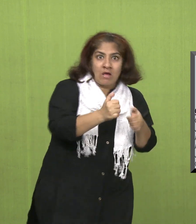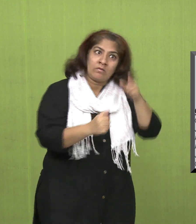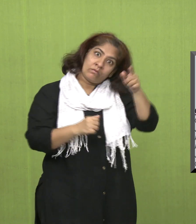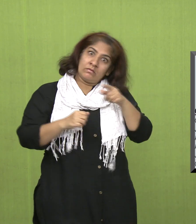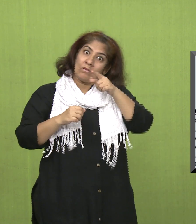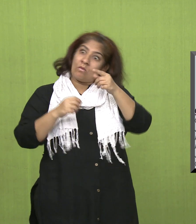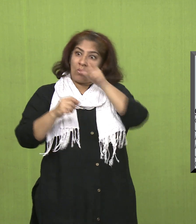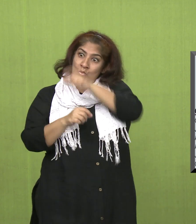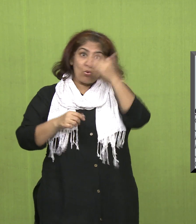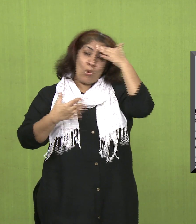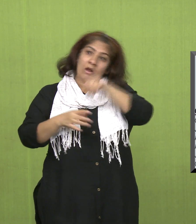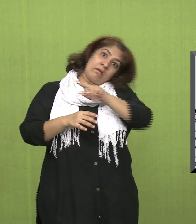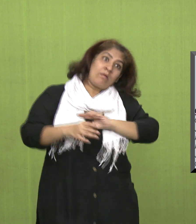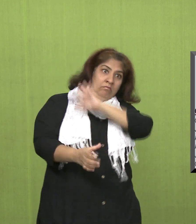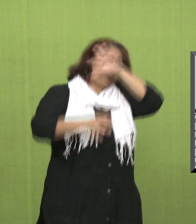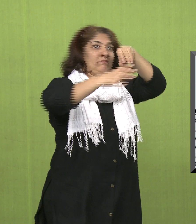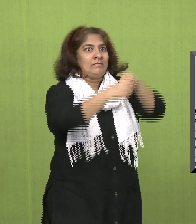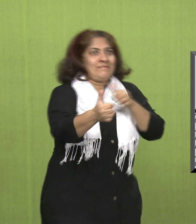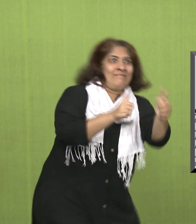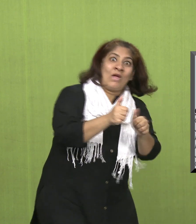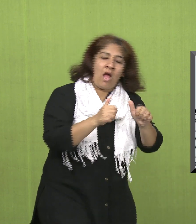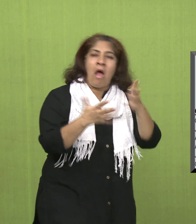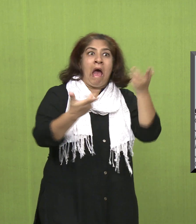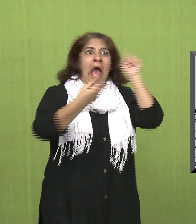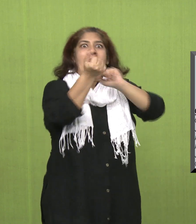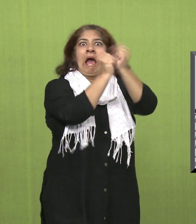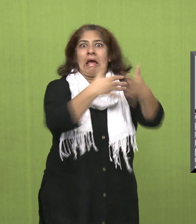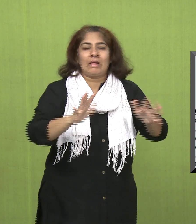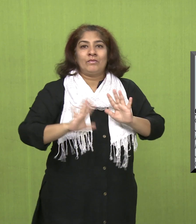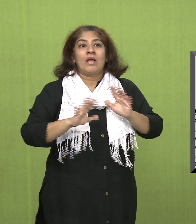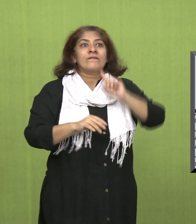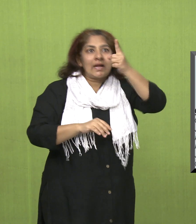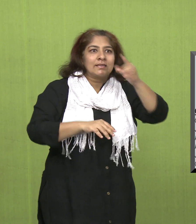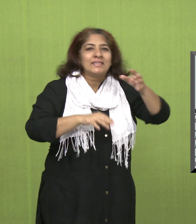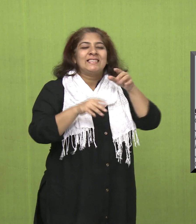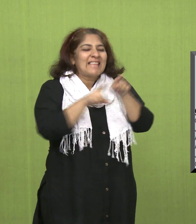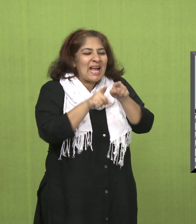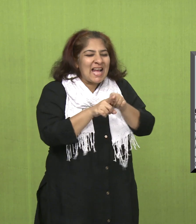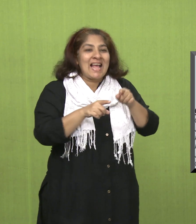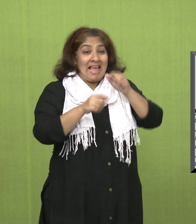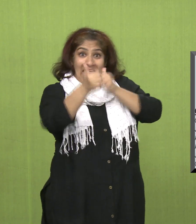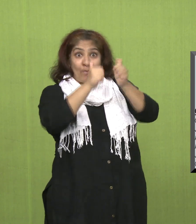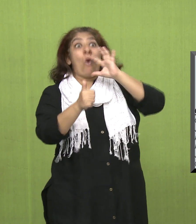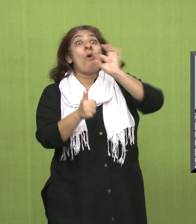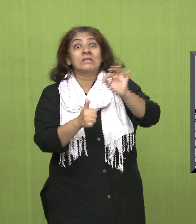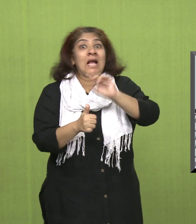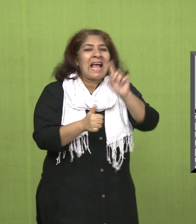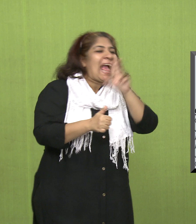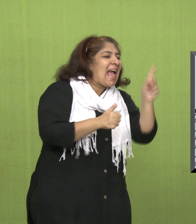not well versed. Let me give you an example of a pilot. A pilot, when